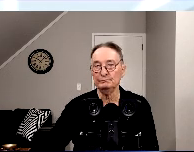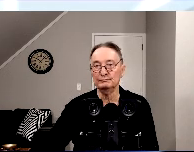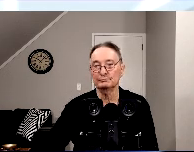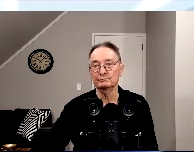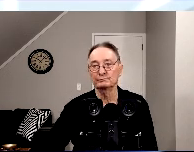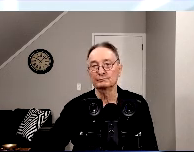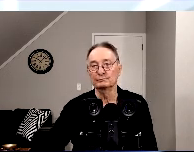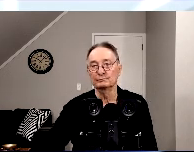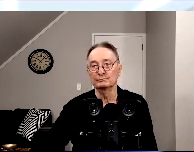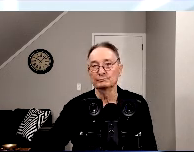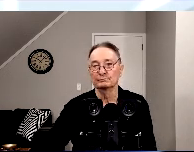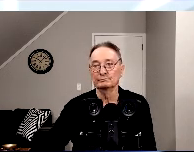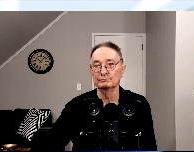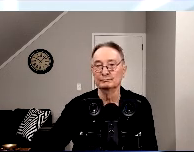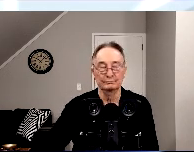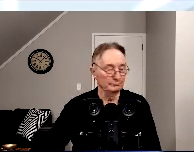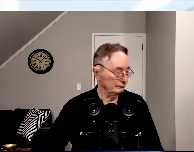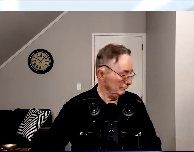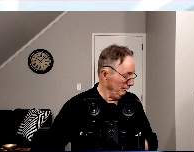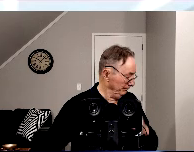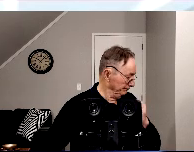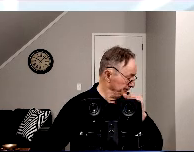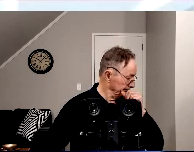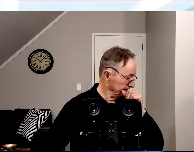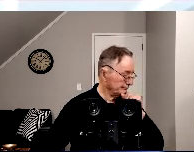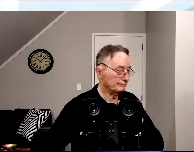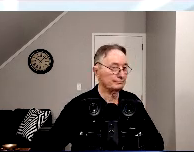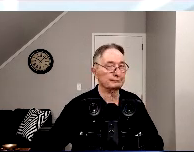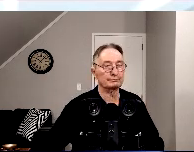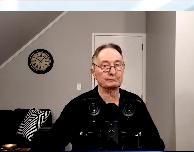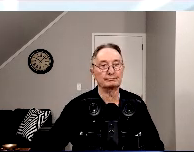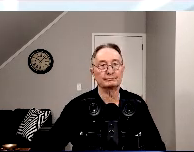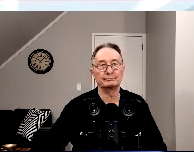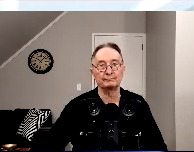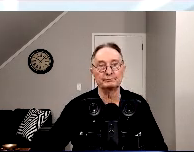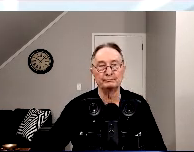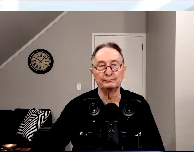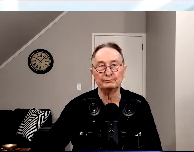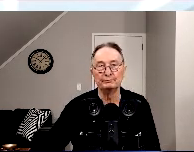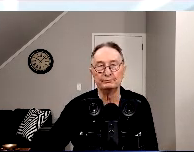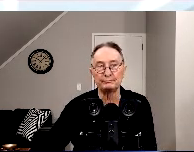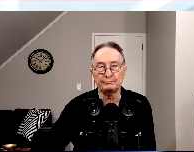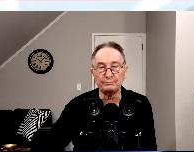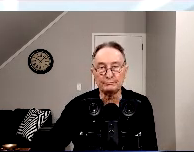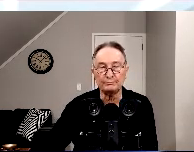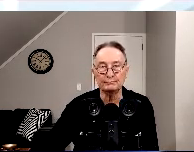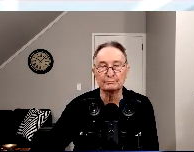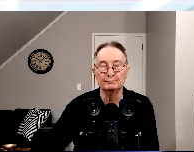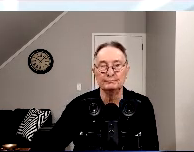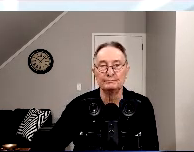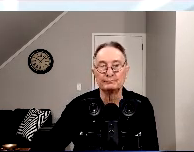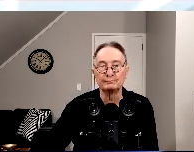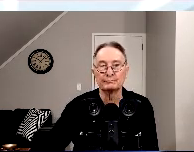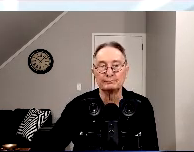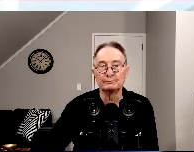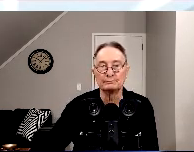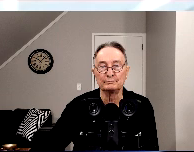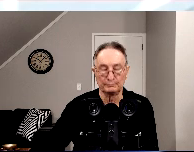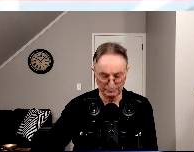Is that actually true? Are people seriously arguing that Shane